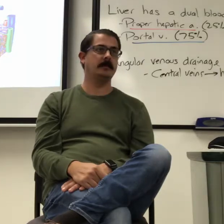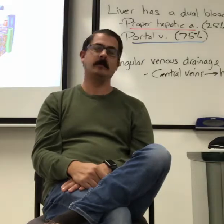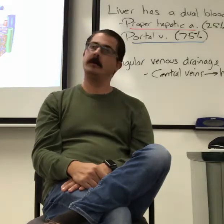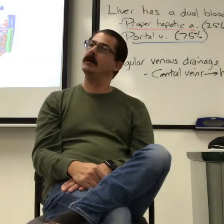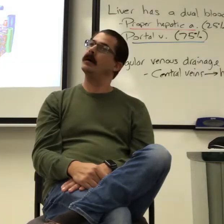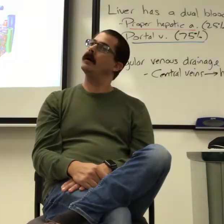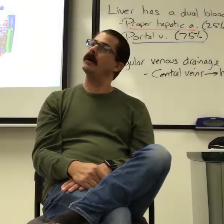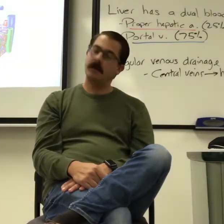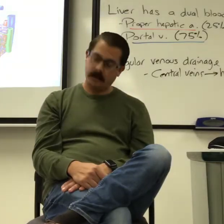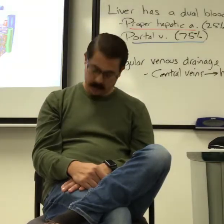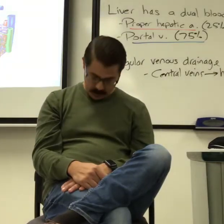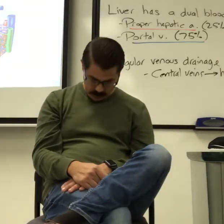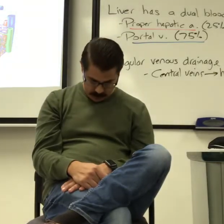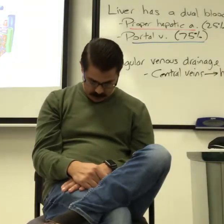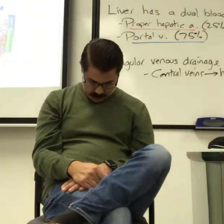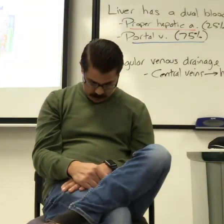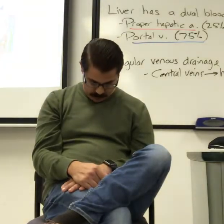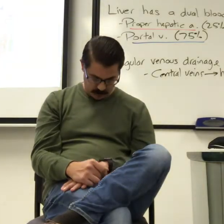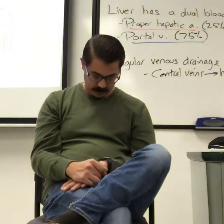Once again,